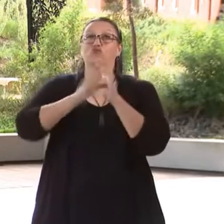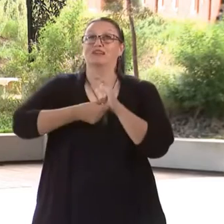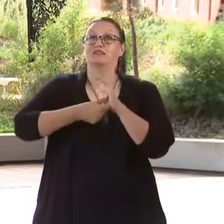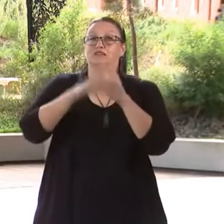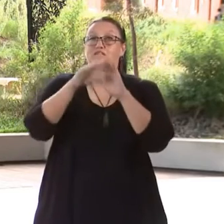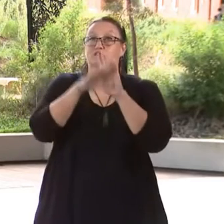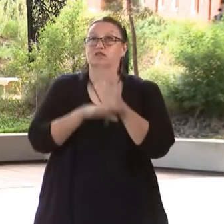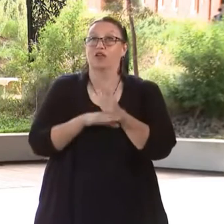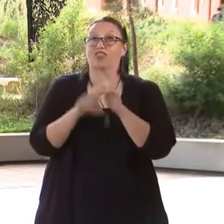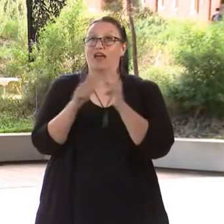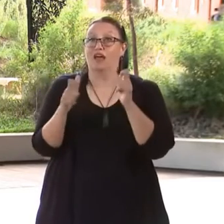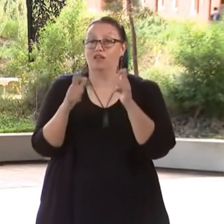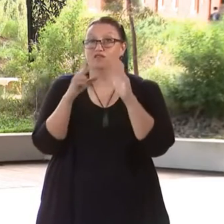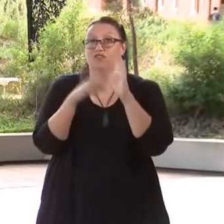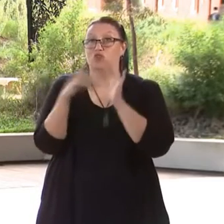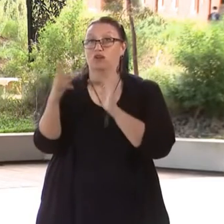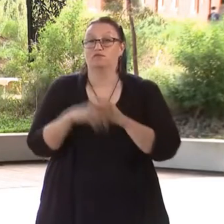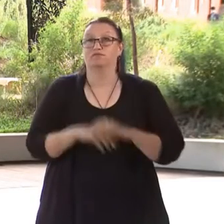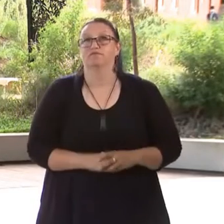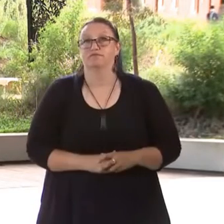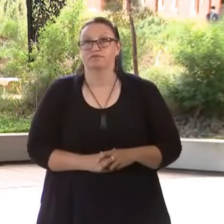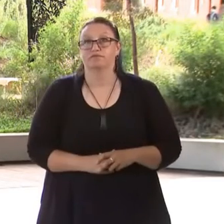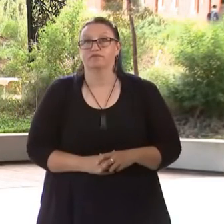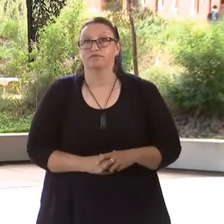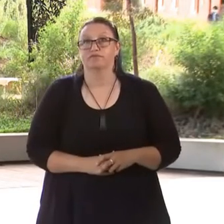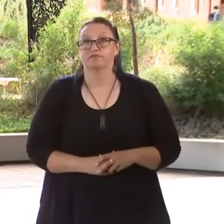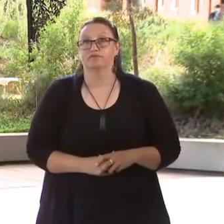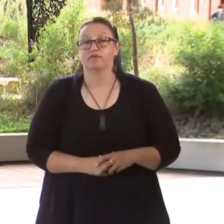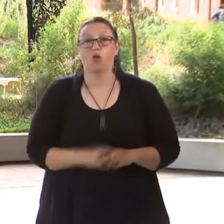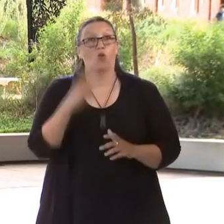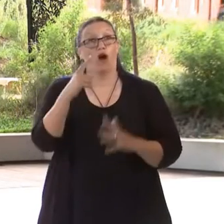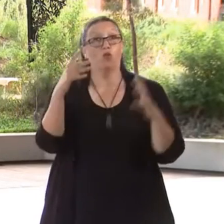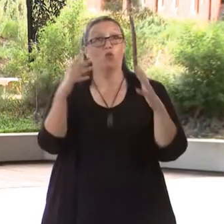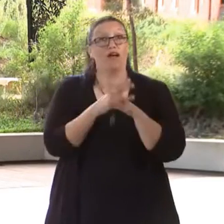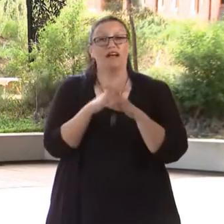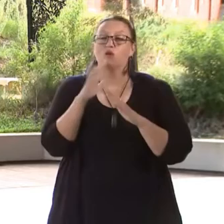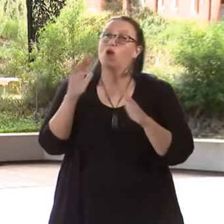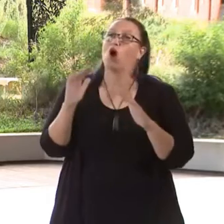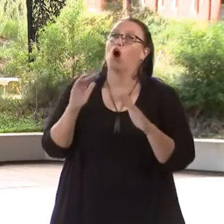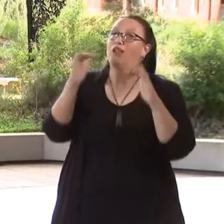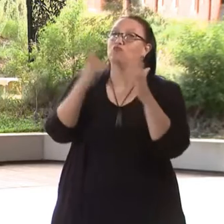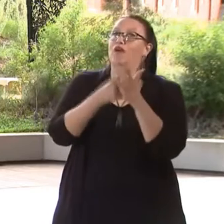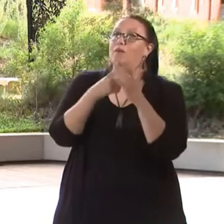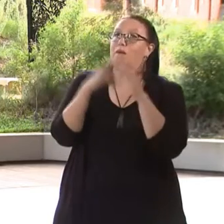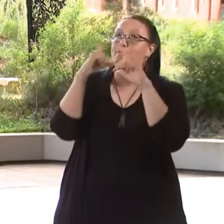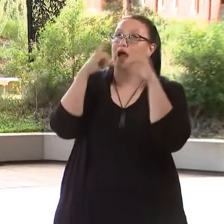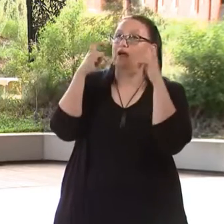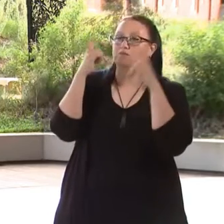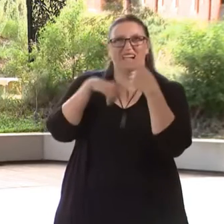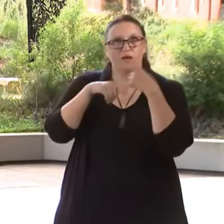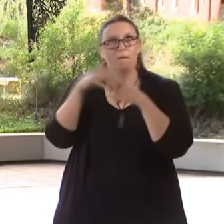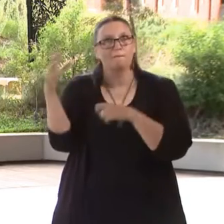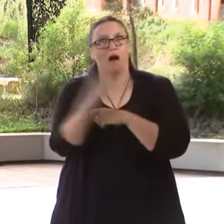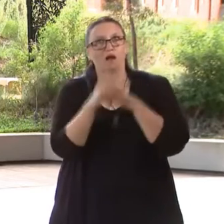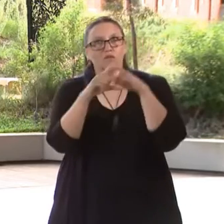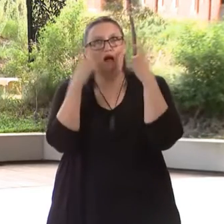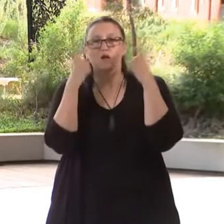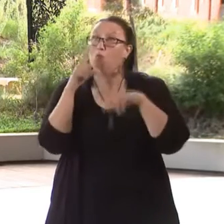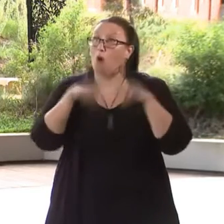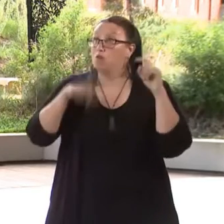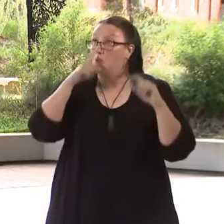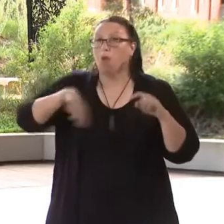highly recommending masks to mandating masks. And the majority of people right across the state followed